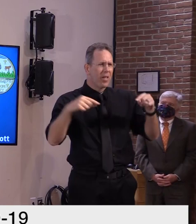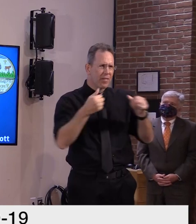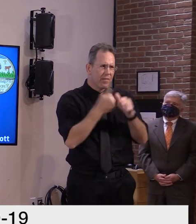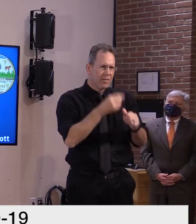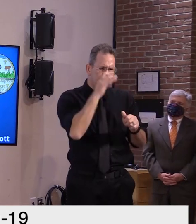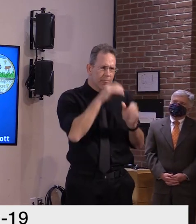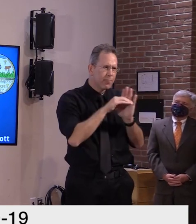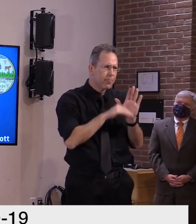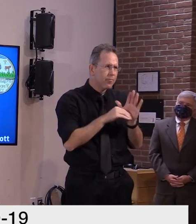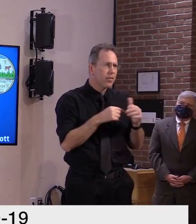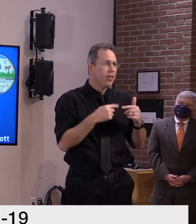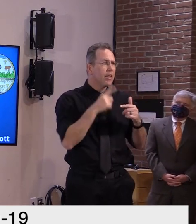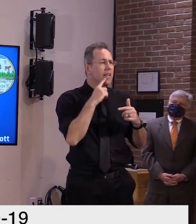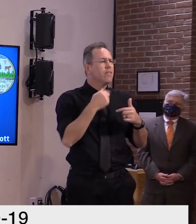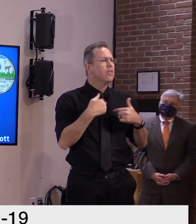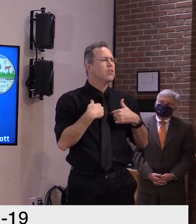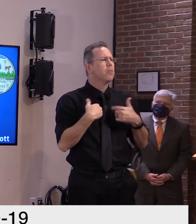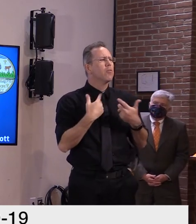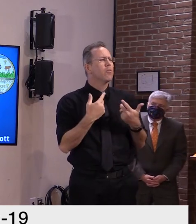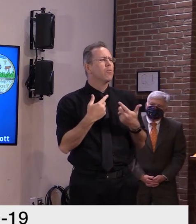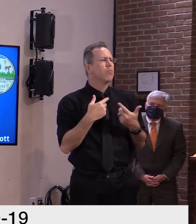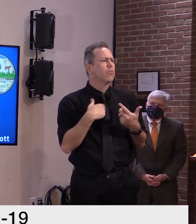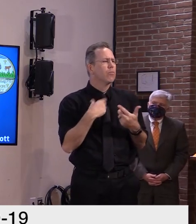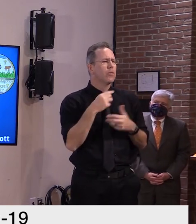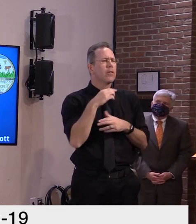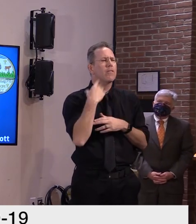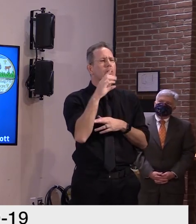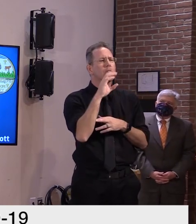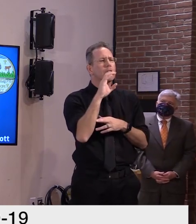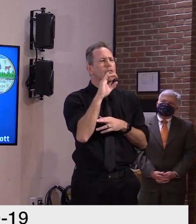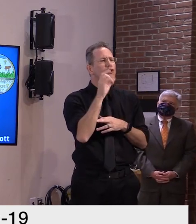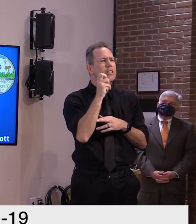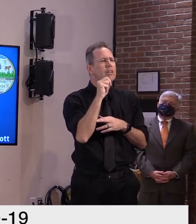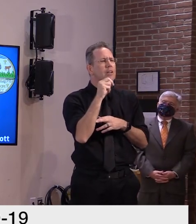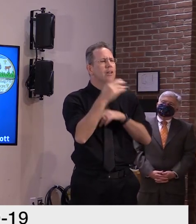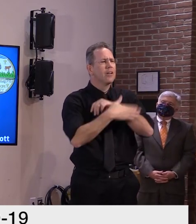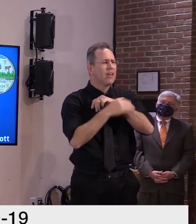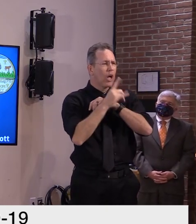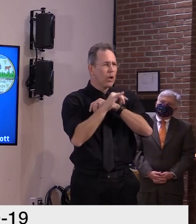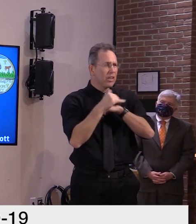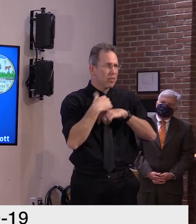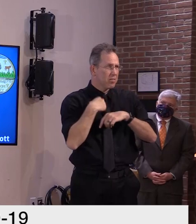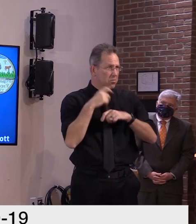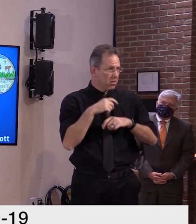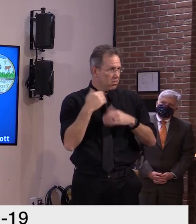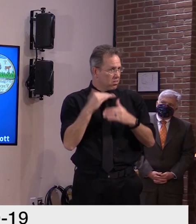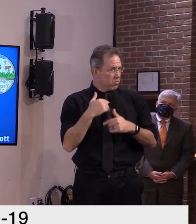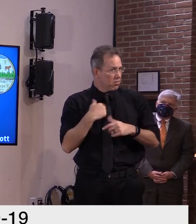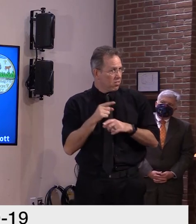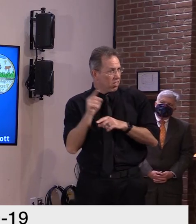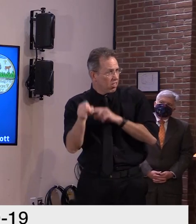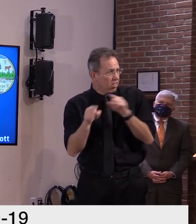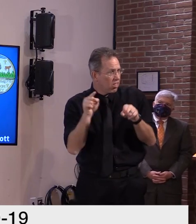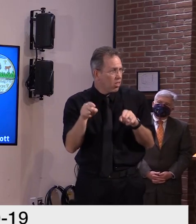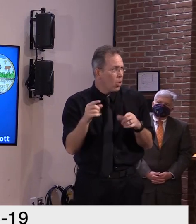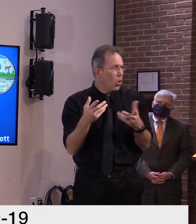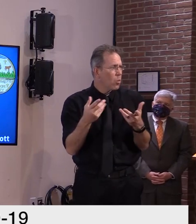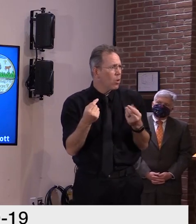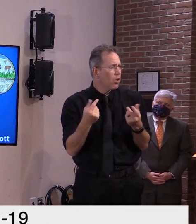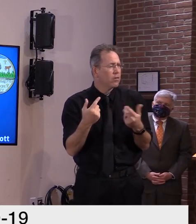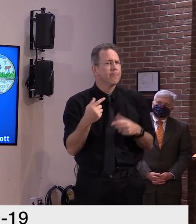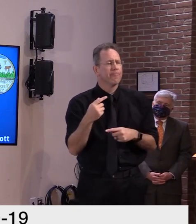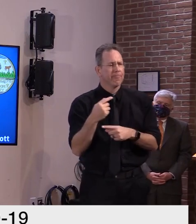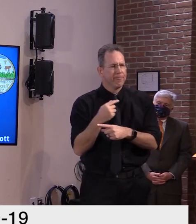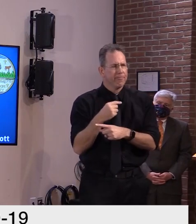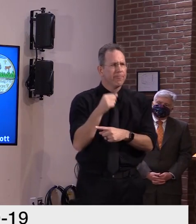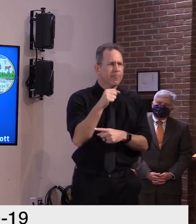think the precautions apply no matter where you live, whether it's even in Vermont or outside Vermont,